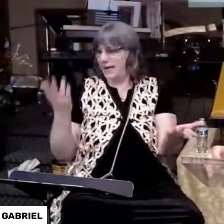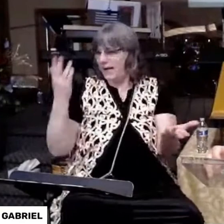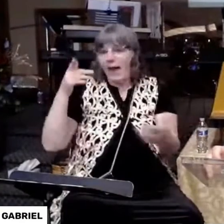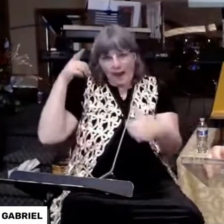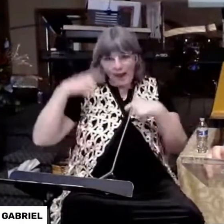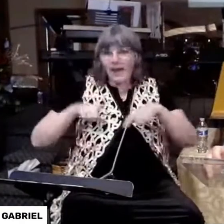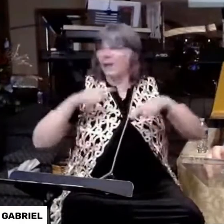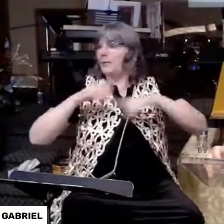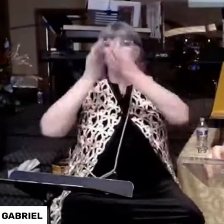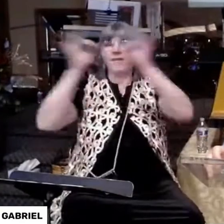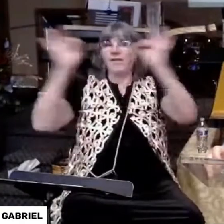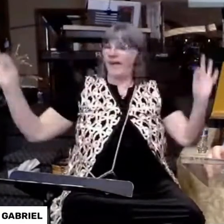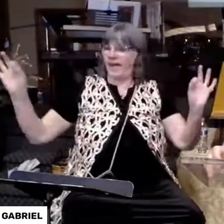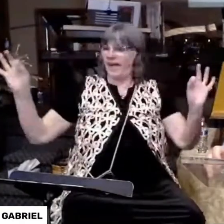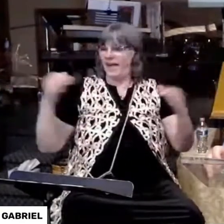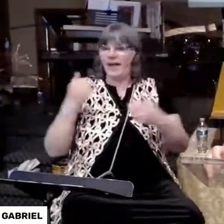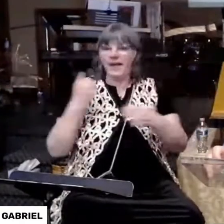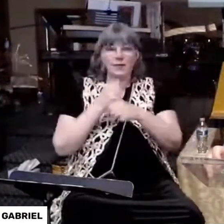oppression